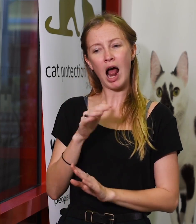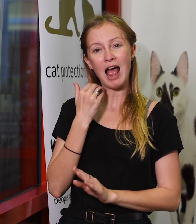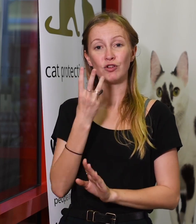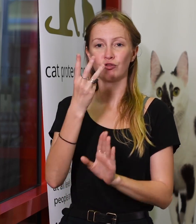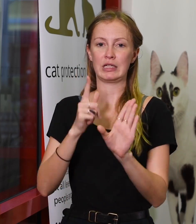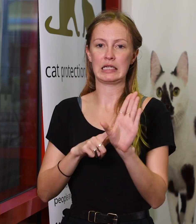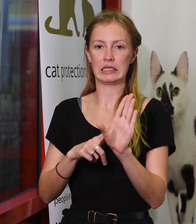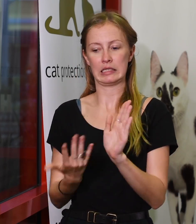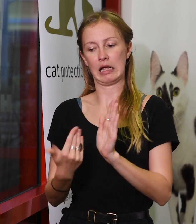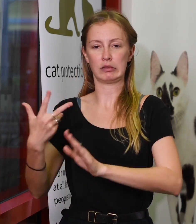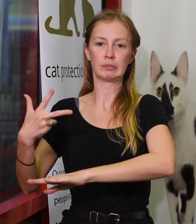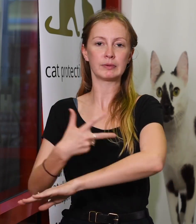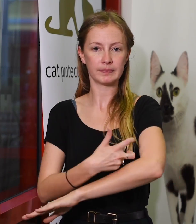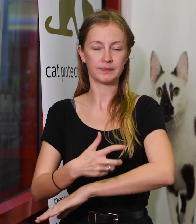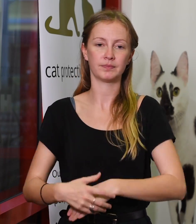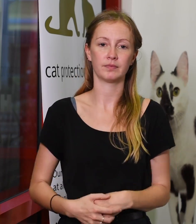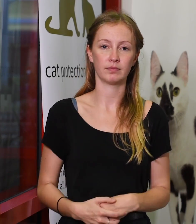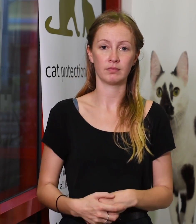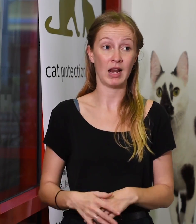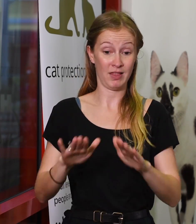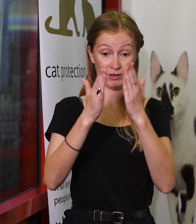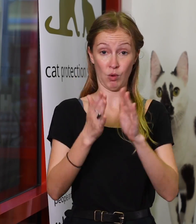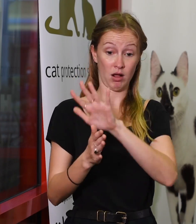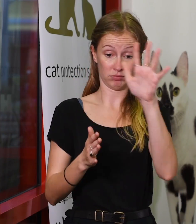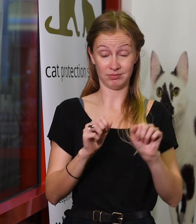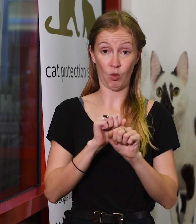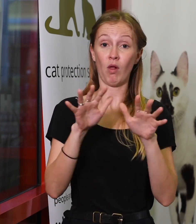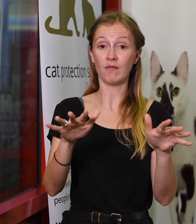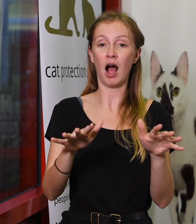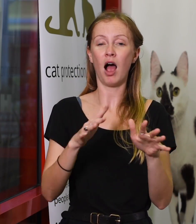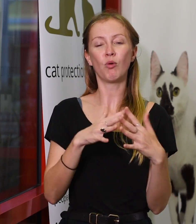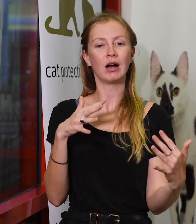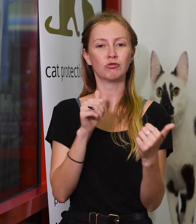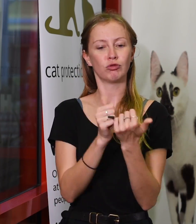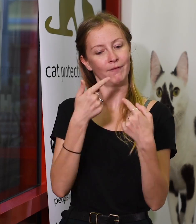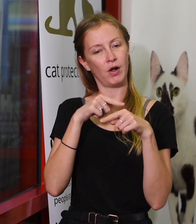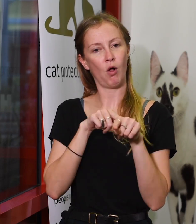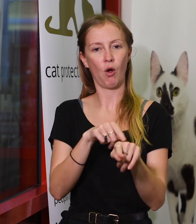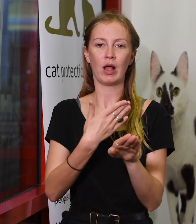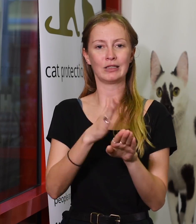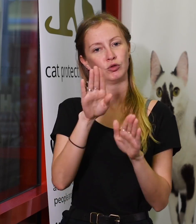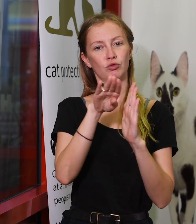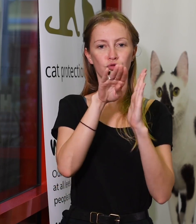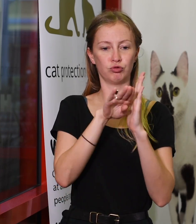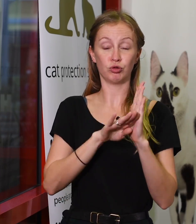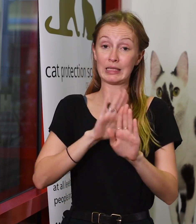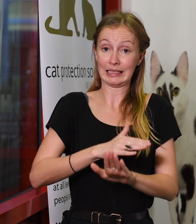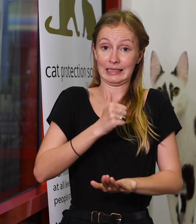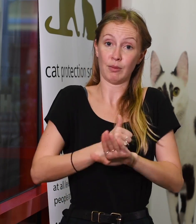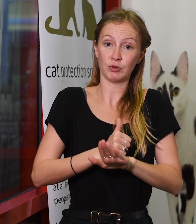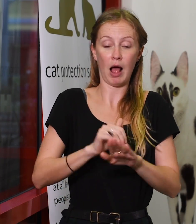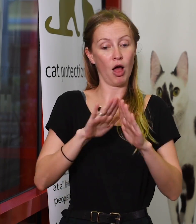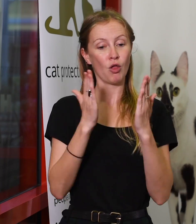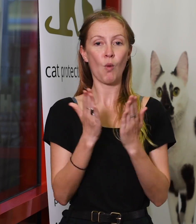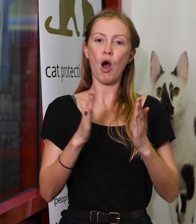And that's part of new worldwide vaccine recommendations that have been established by the World Small